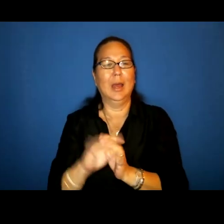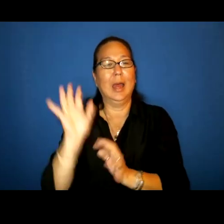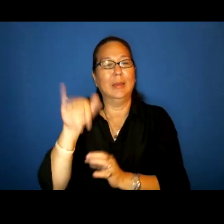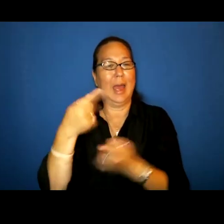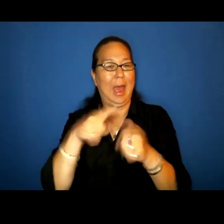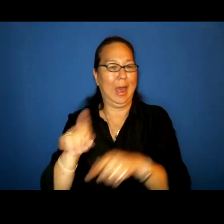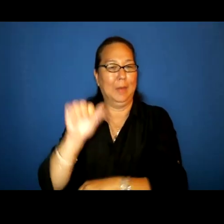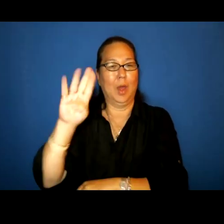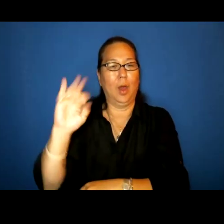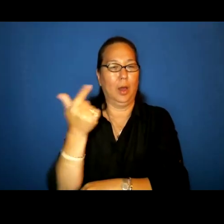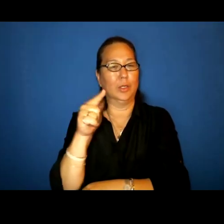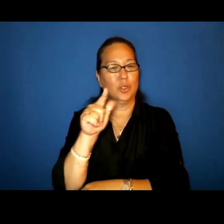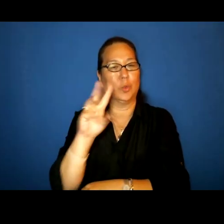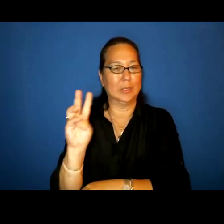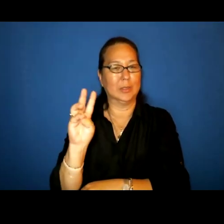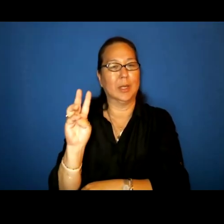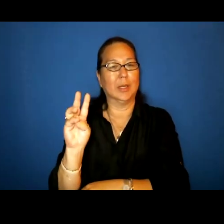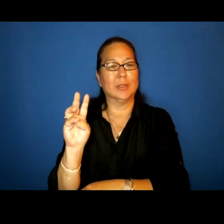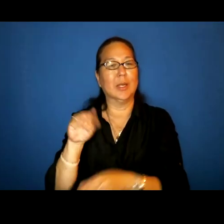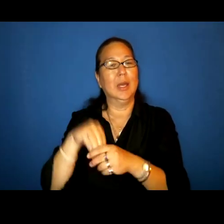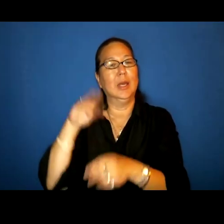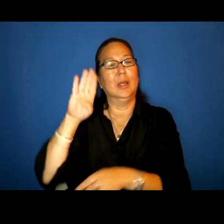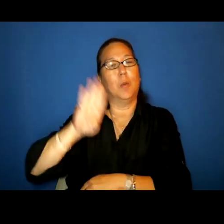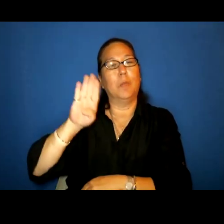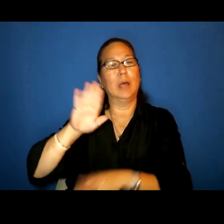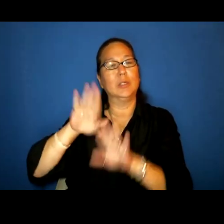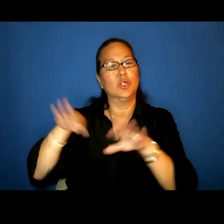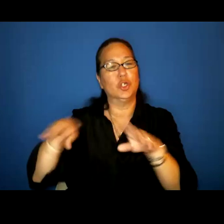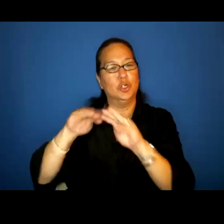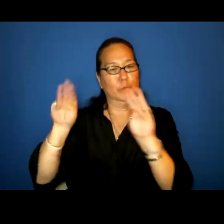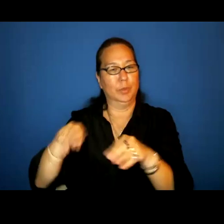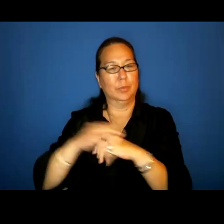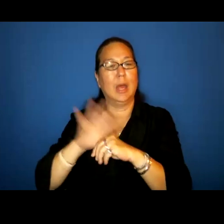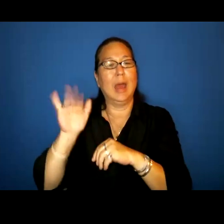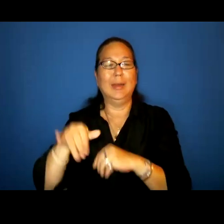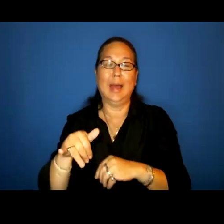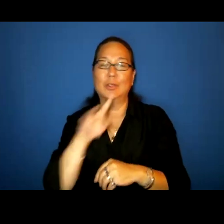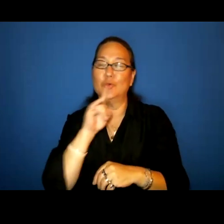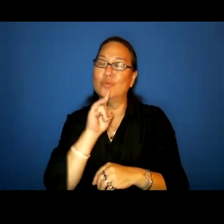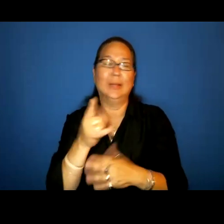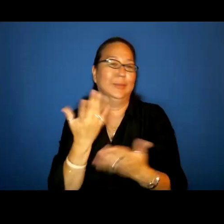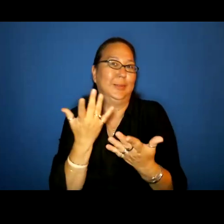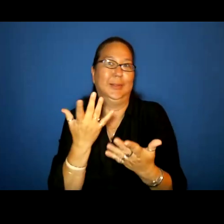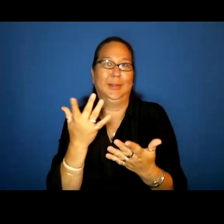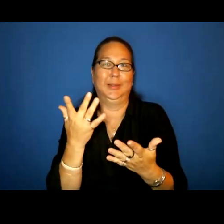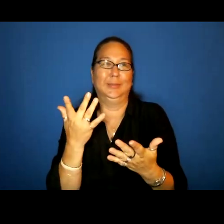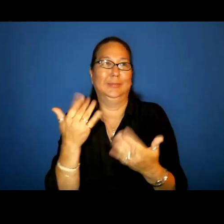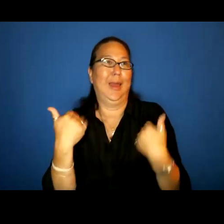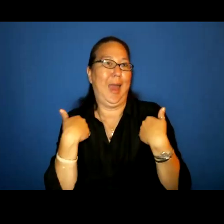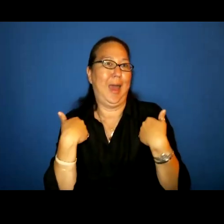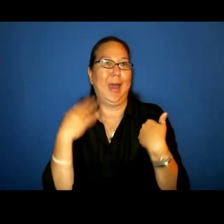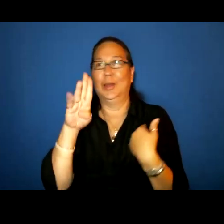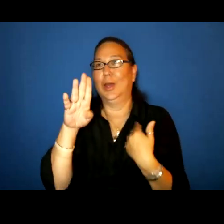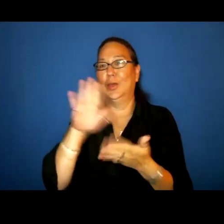and our youngest learners to just be excited about school and to start to get the feel of it. There was a school bus that they